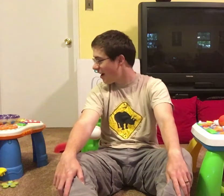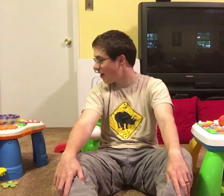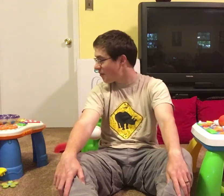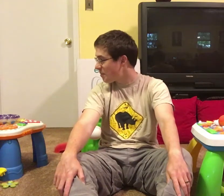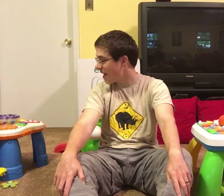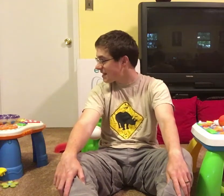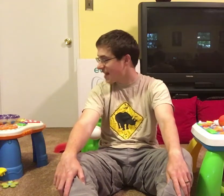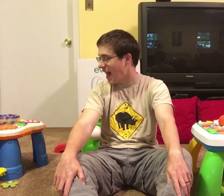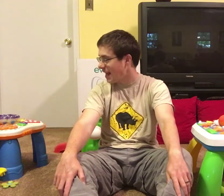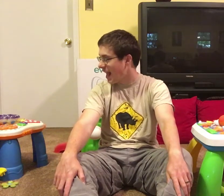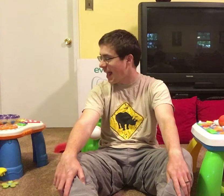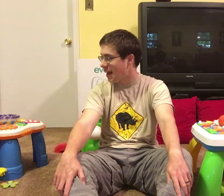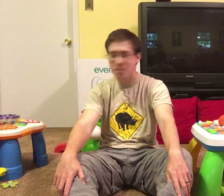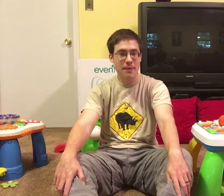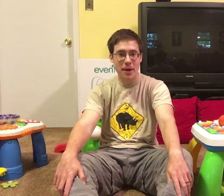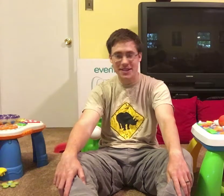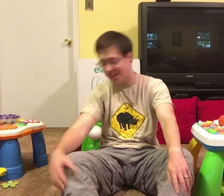of Ph.DAD and Baby Bunsen.